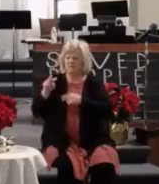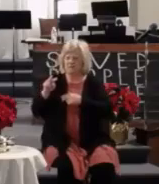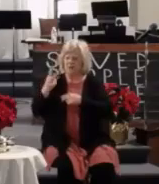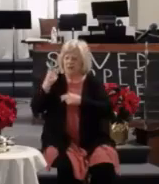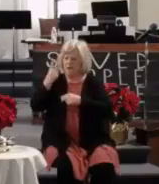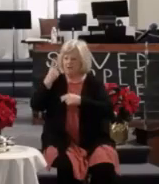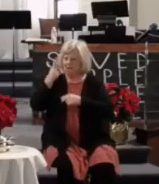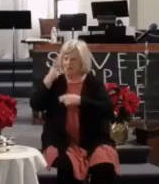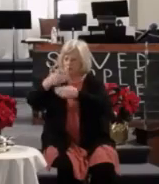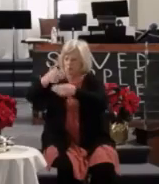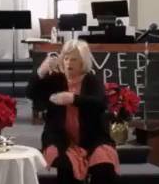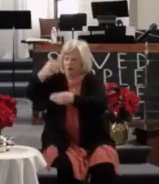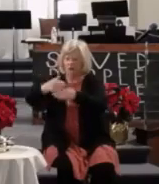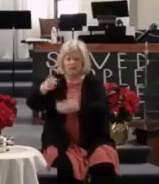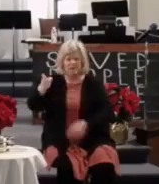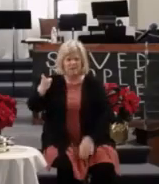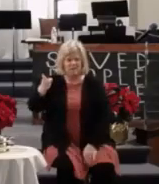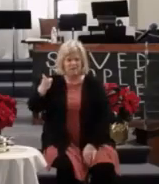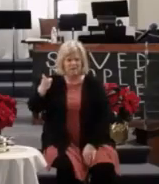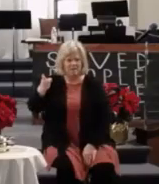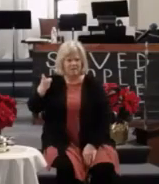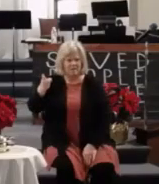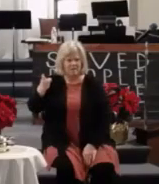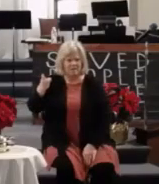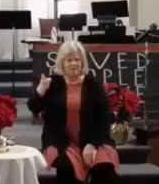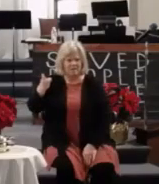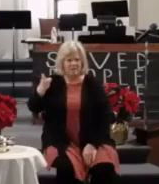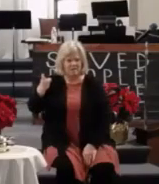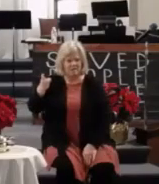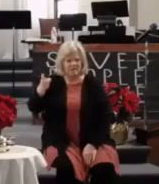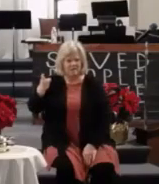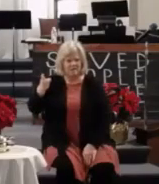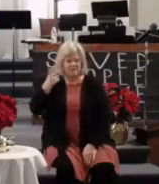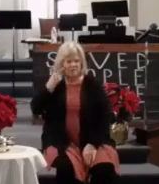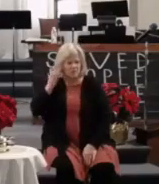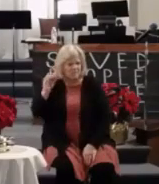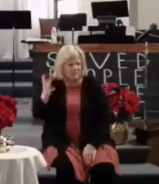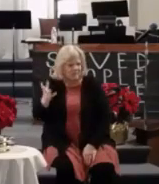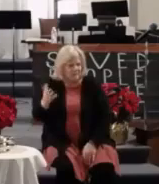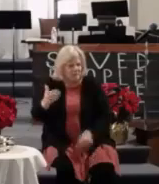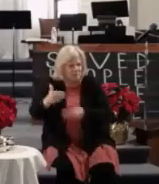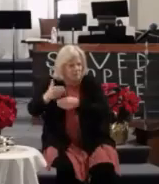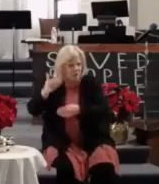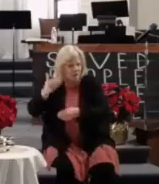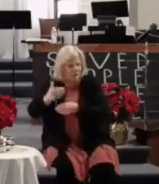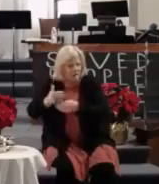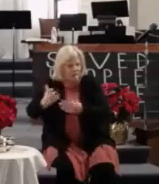blank wall.